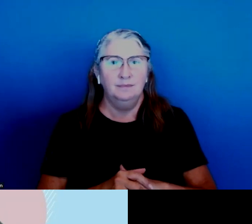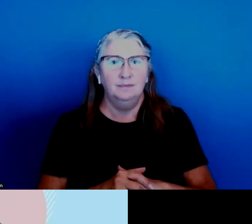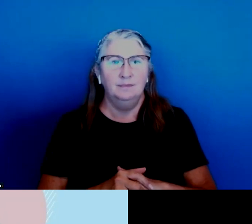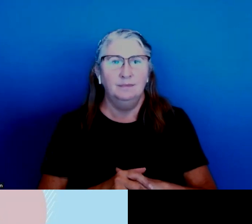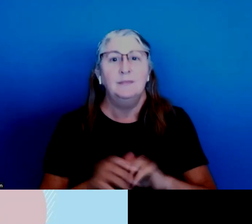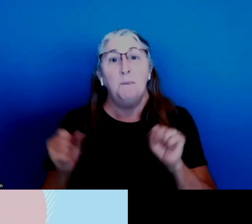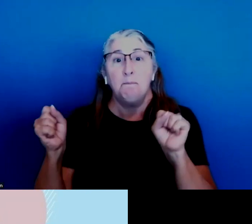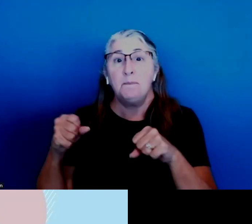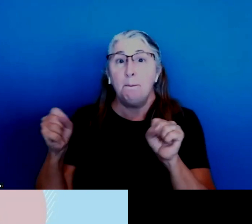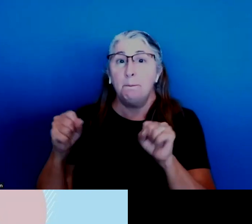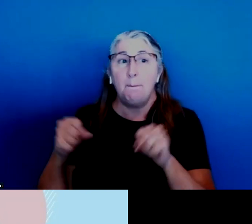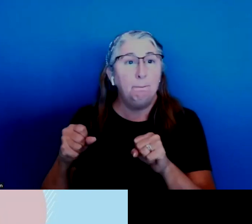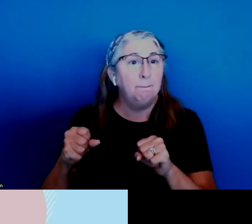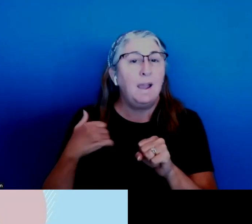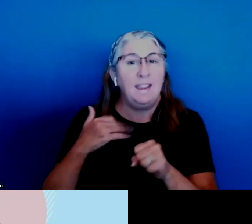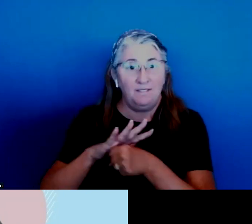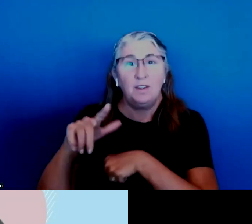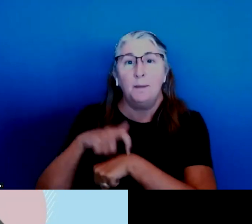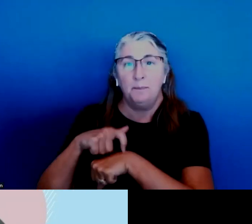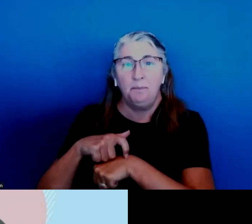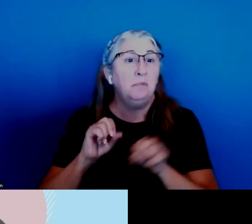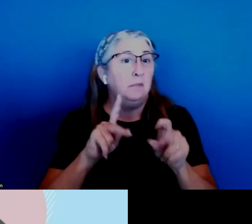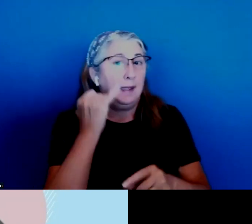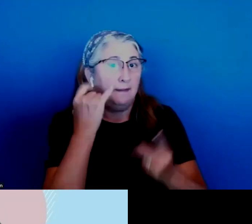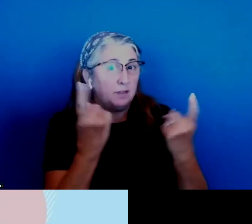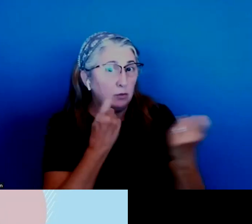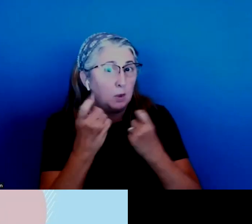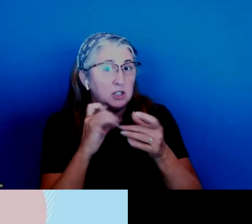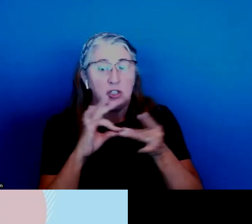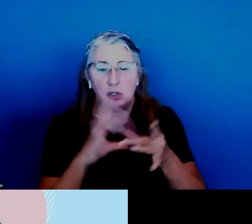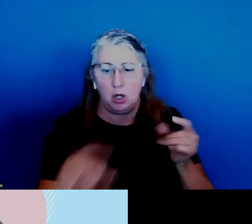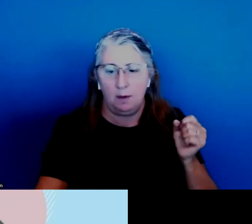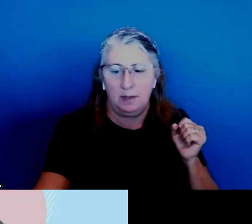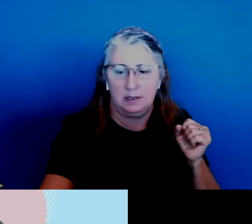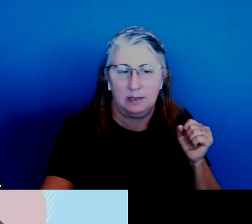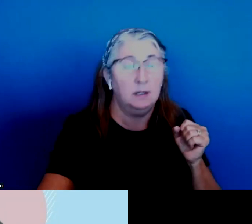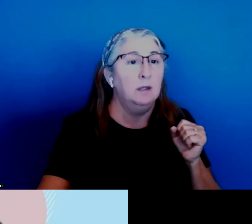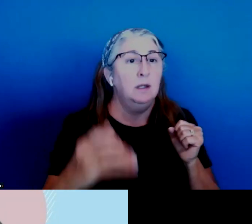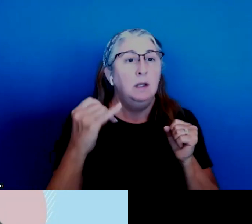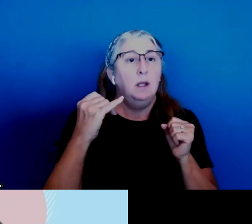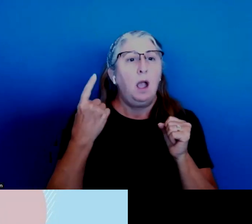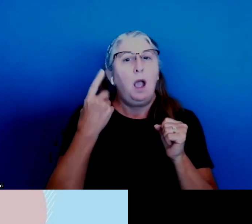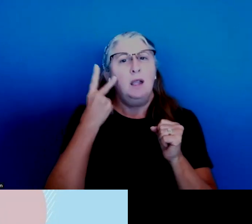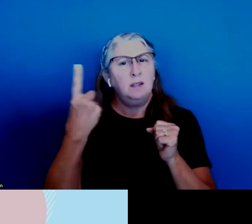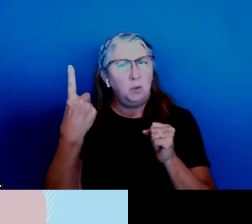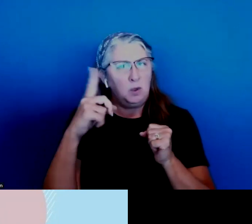Yes. Okay, fantastic. Yes. If there are any questions or comments, there was a question about the survey,